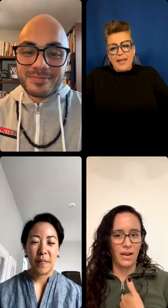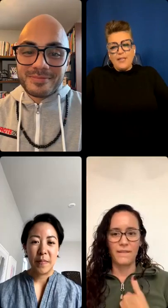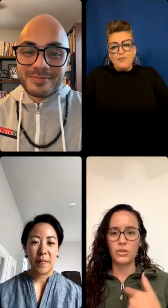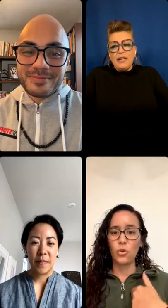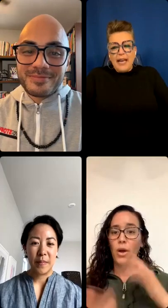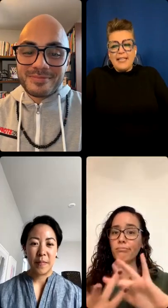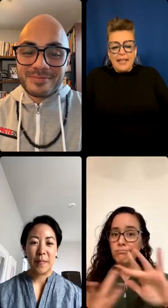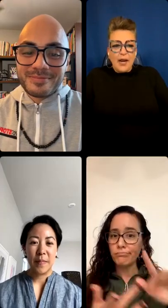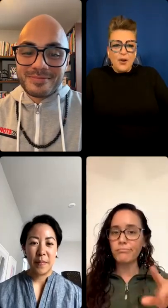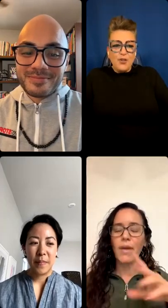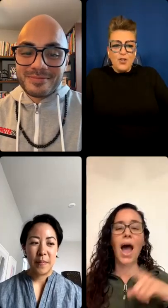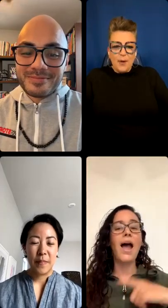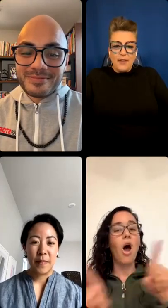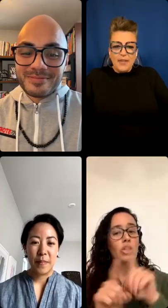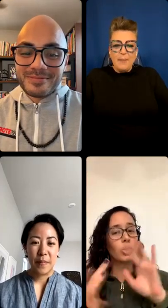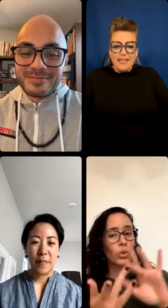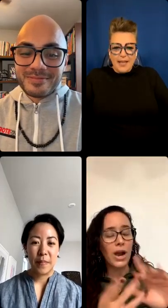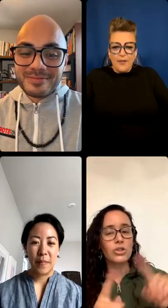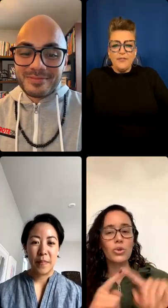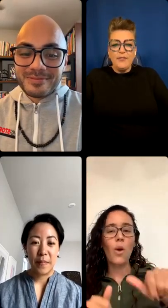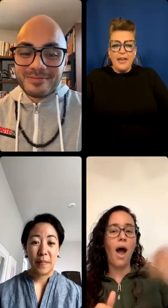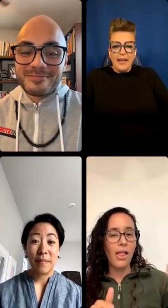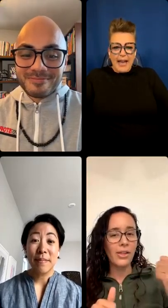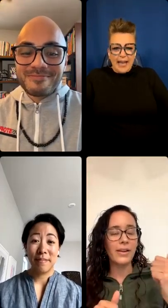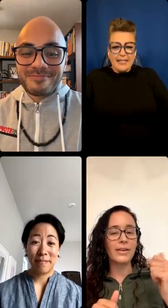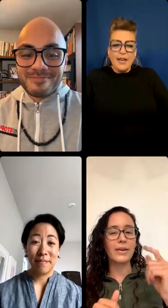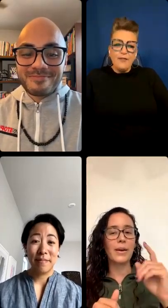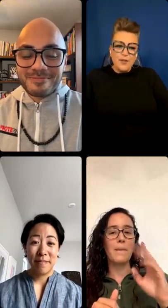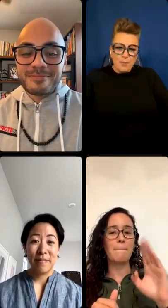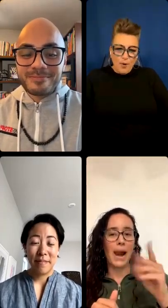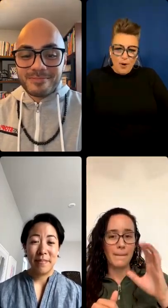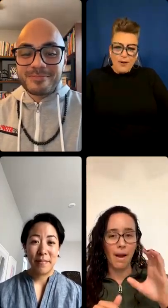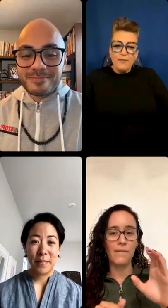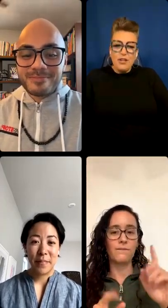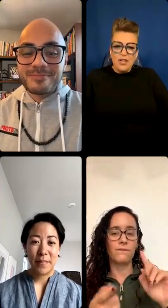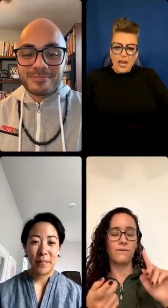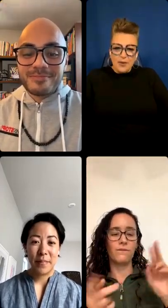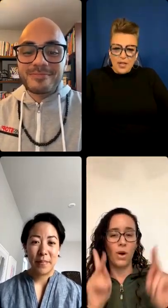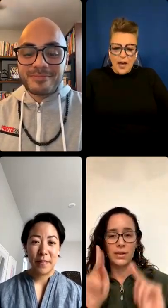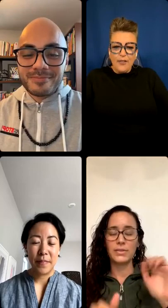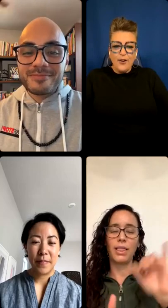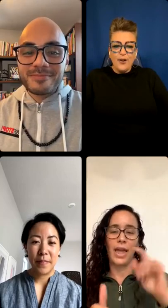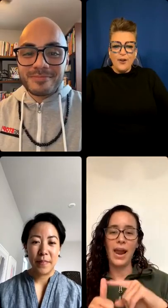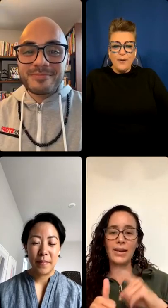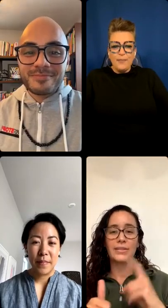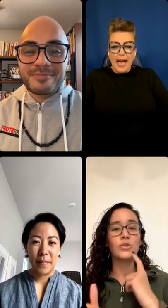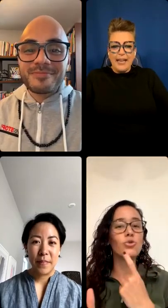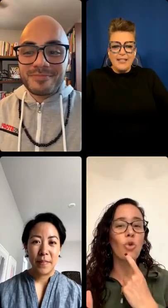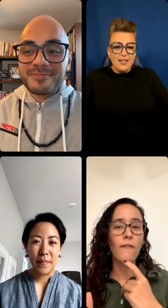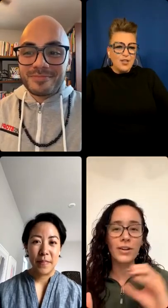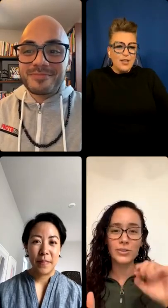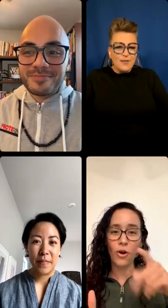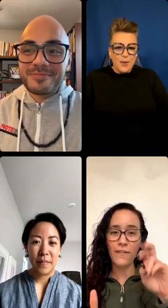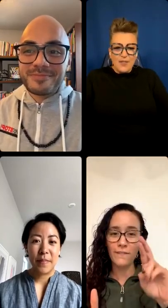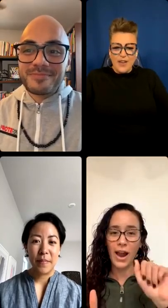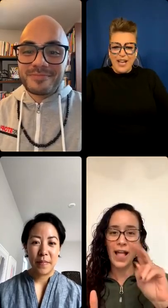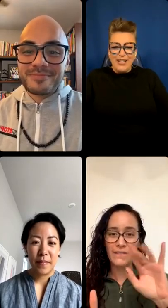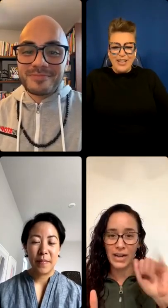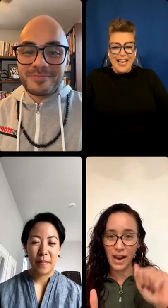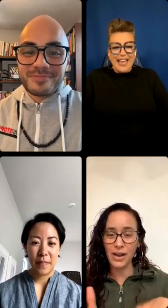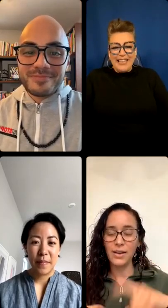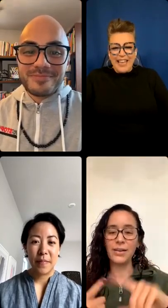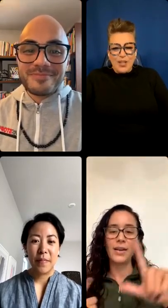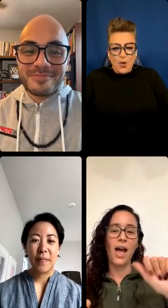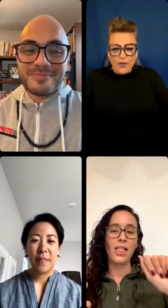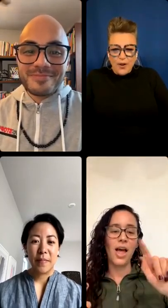Oh, yes, realizing that I couldn't do everything myself and asking for support, reaching out to other Black, Indigenous folks of